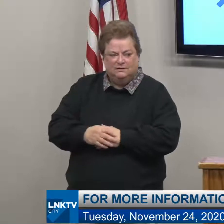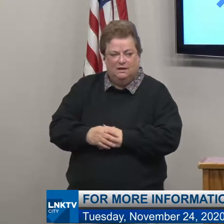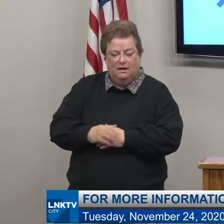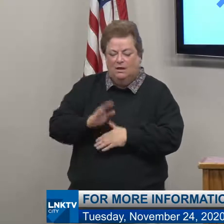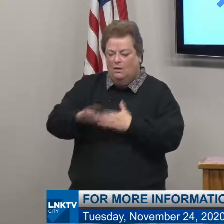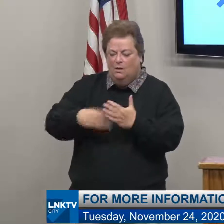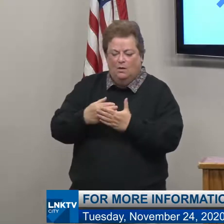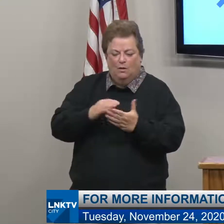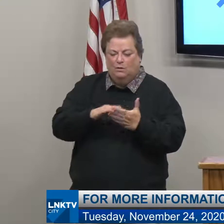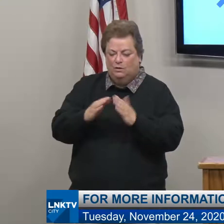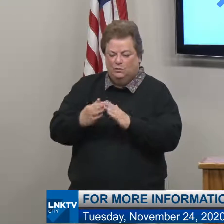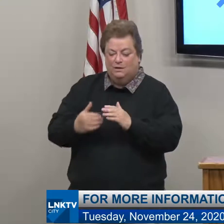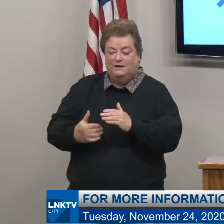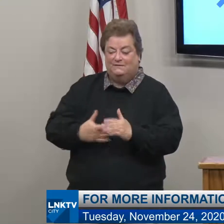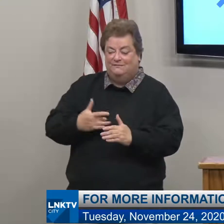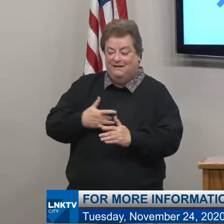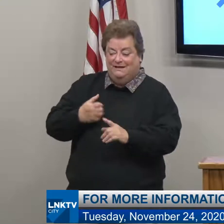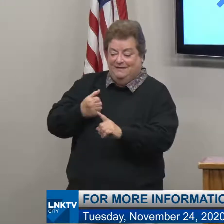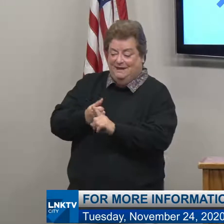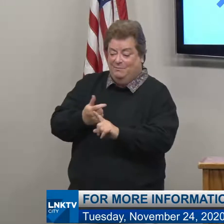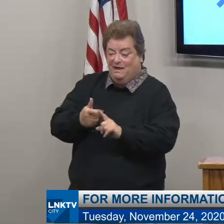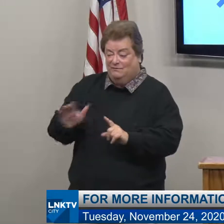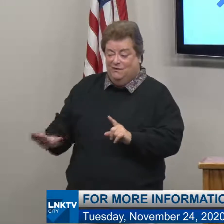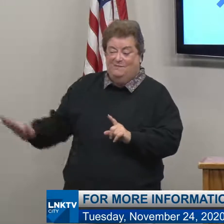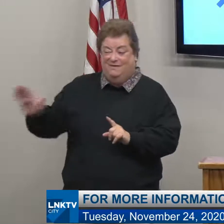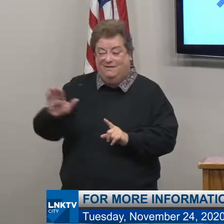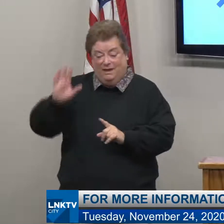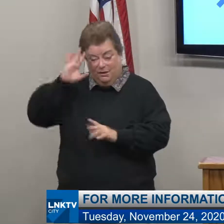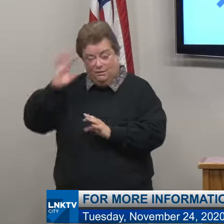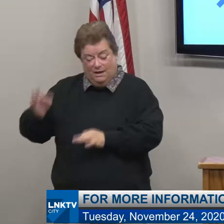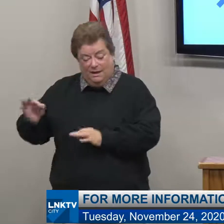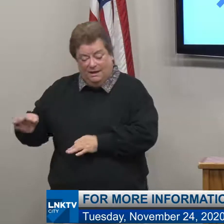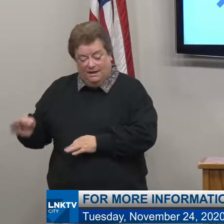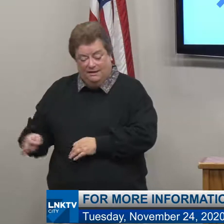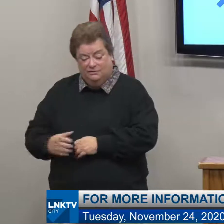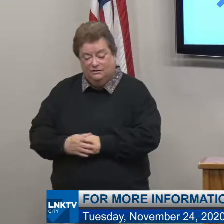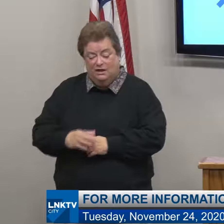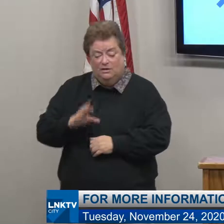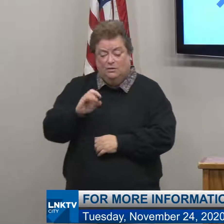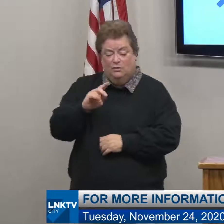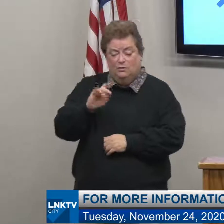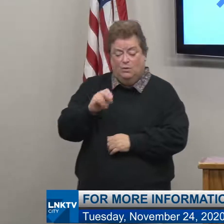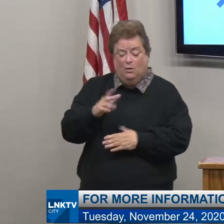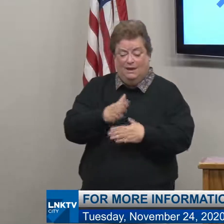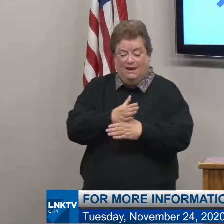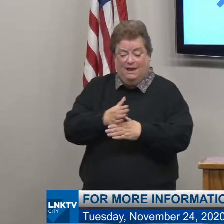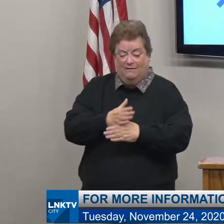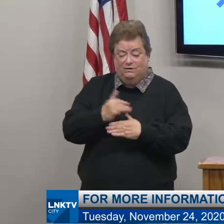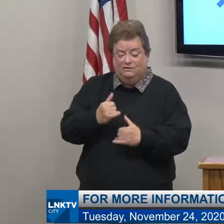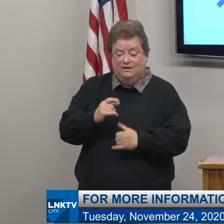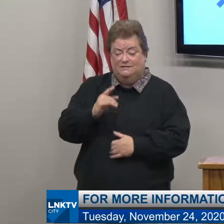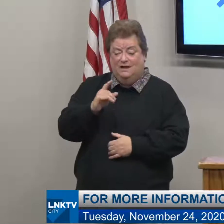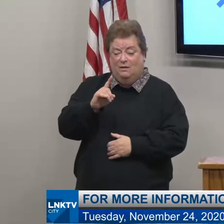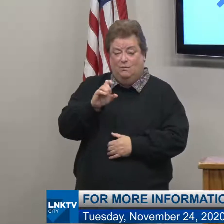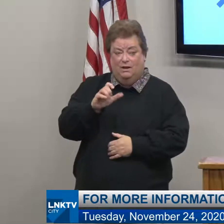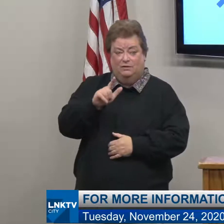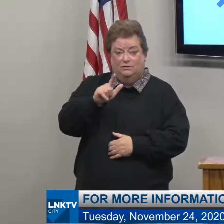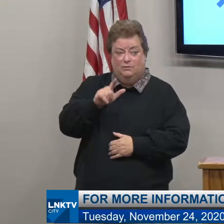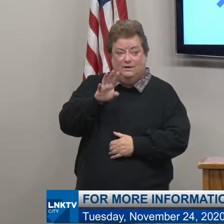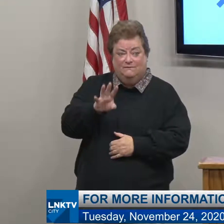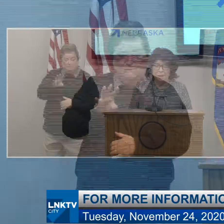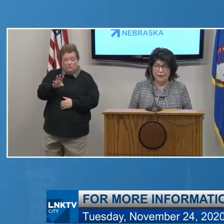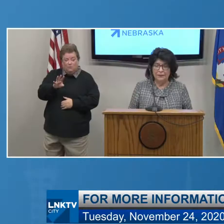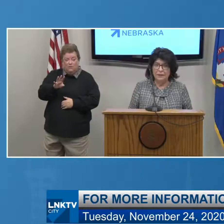impact of their actions. At the end of October, the 7-day rolling average of new daily cases was